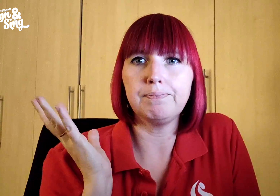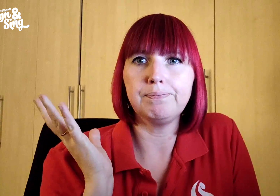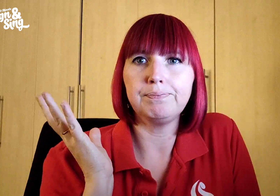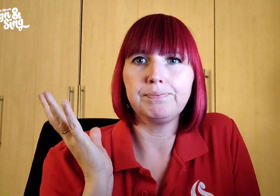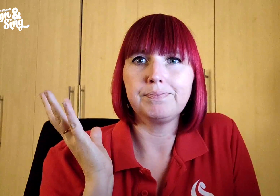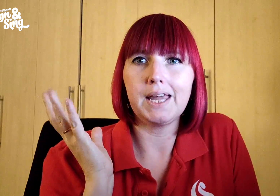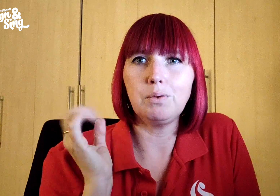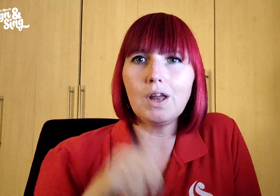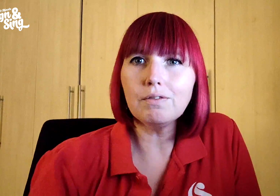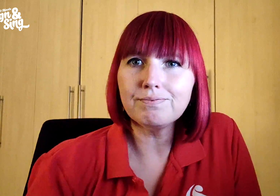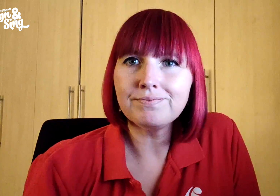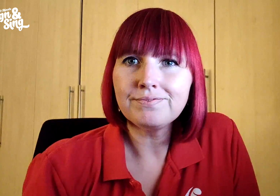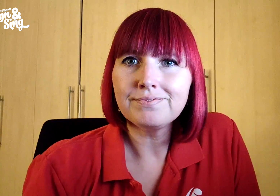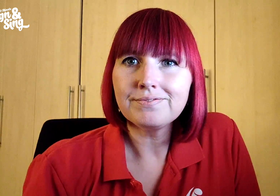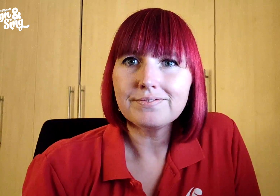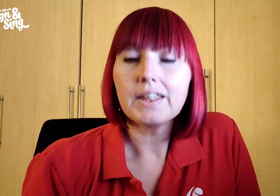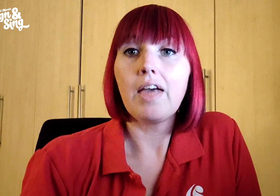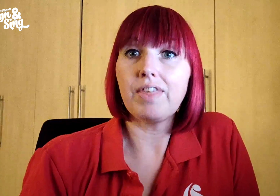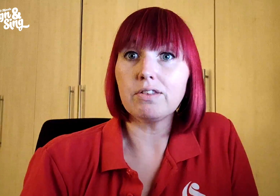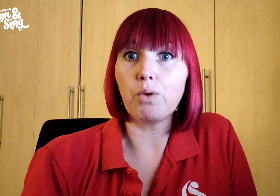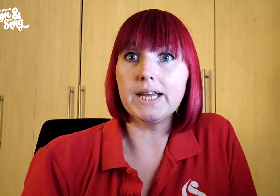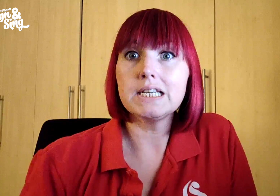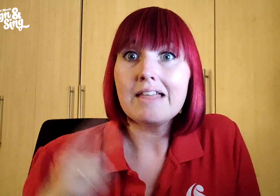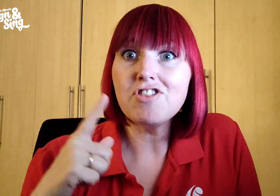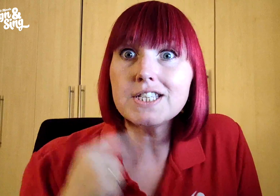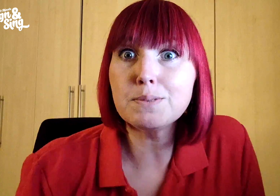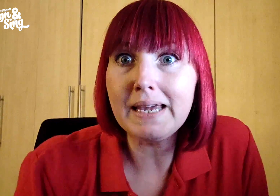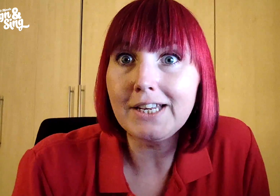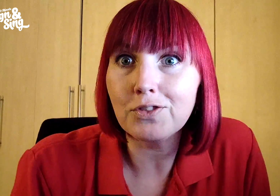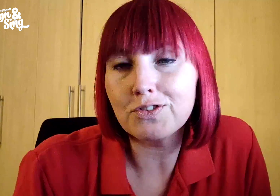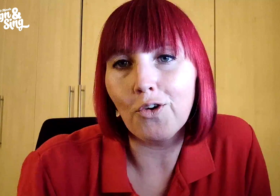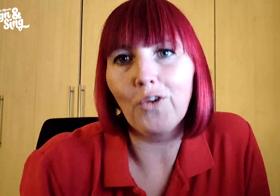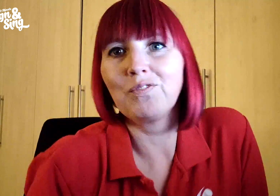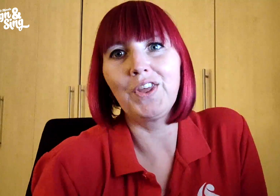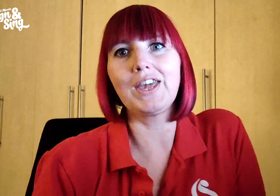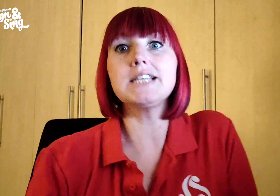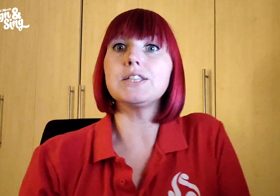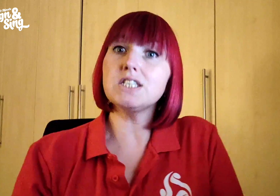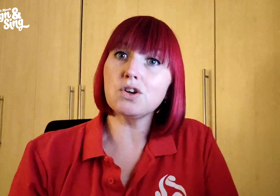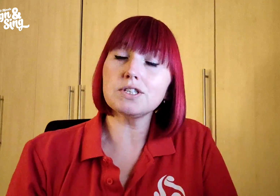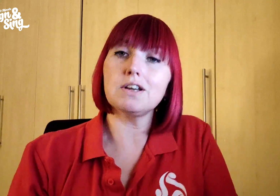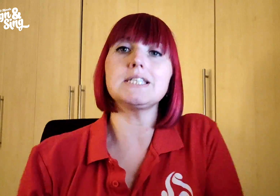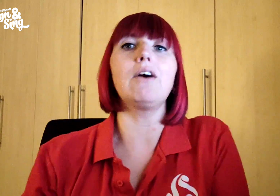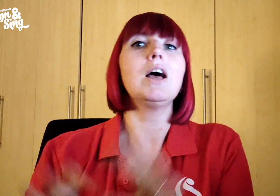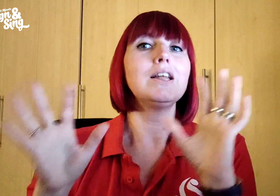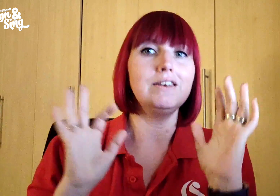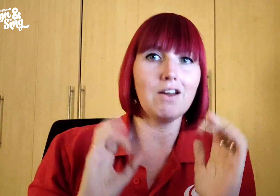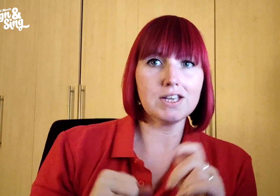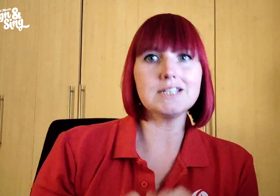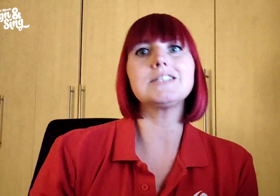be? Anyone know? That's right, the speed of the song. Okay, so this song starts